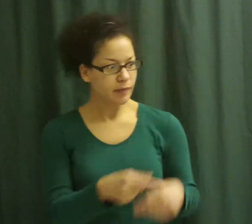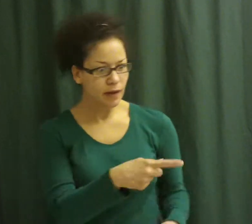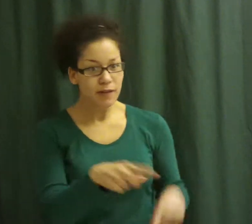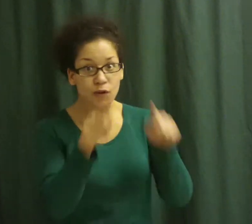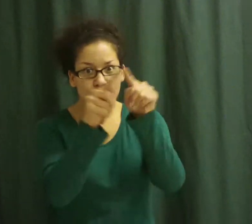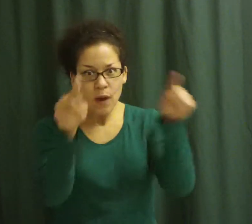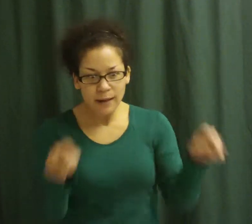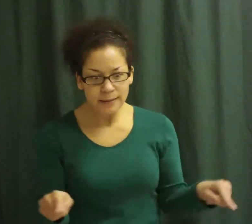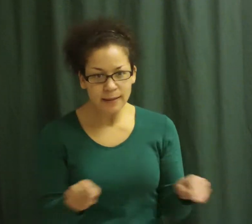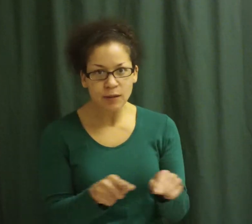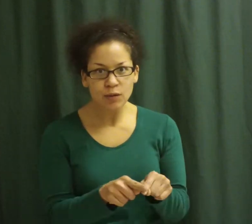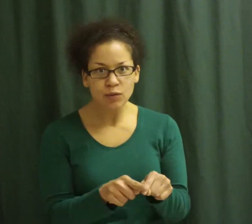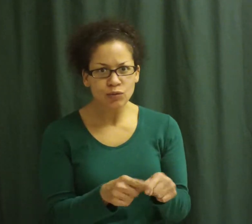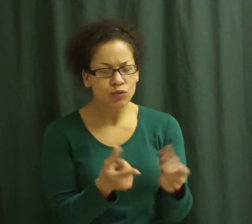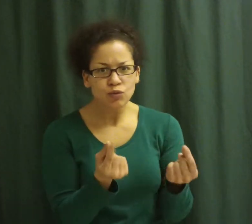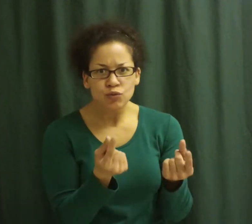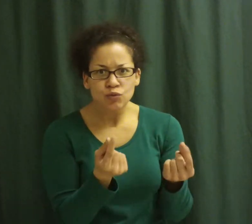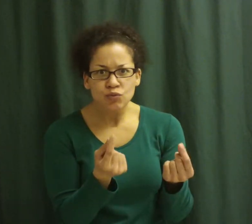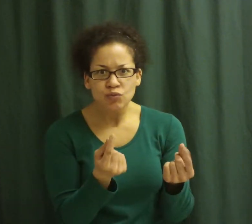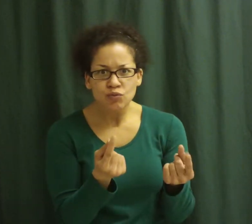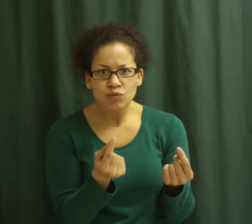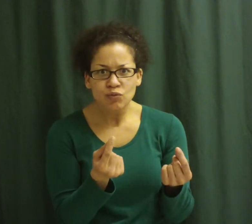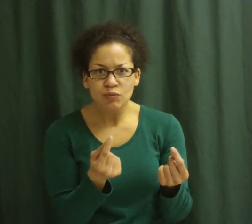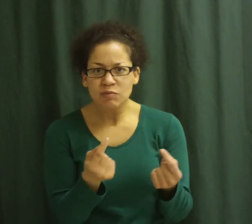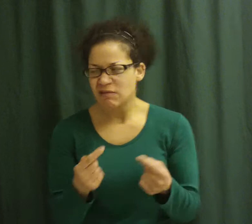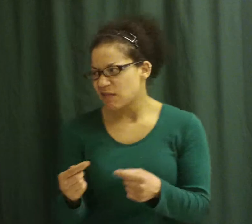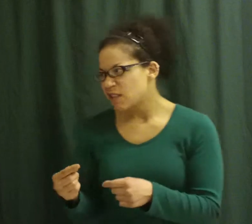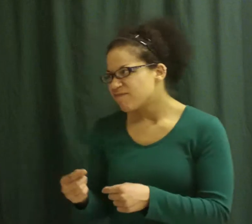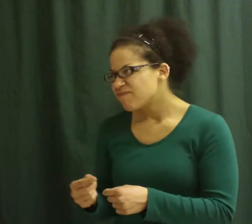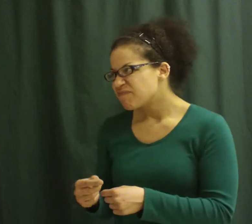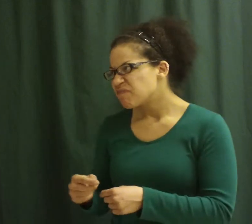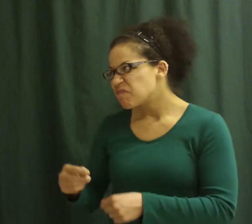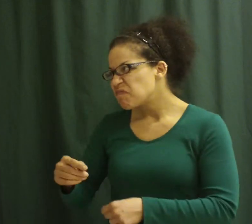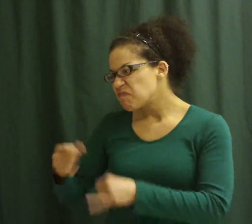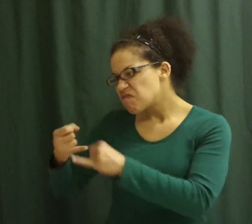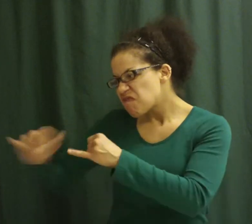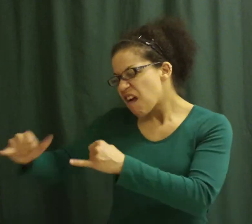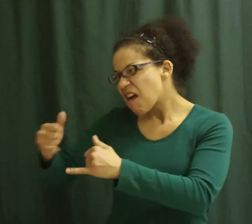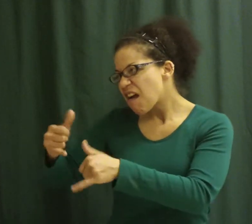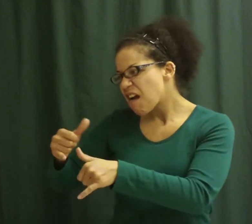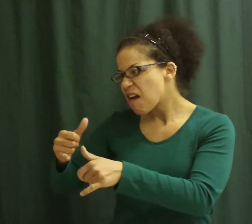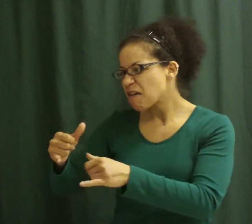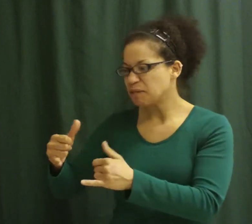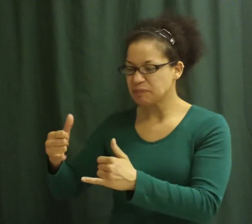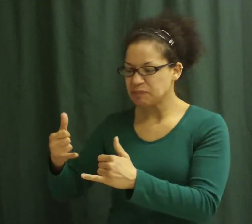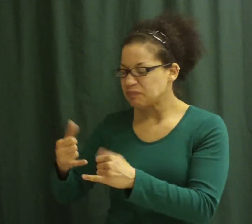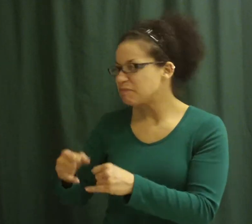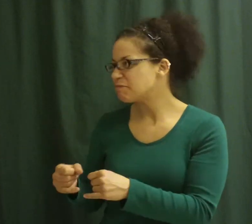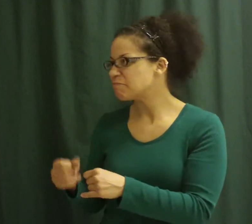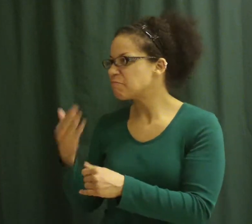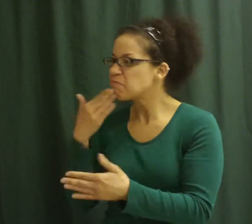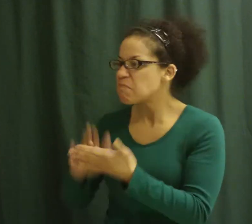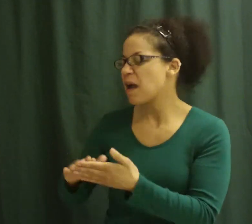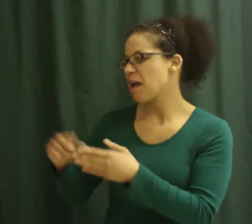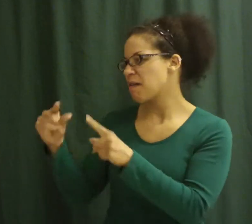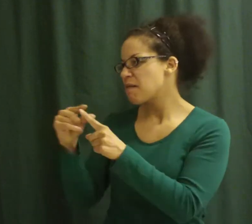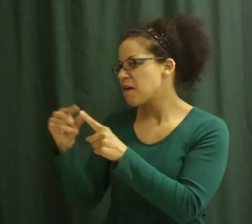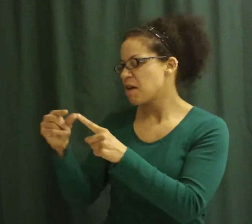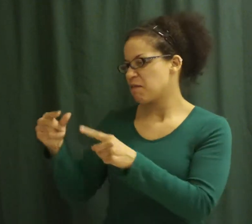bad names and threw rocks at them. The circles were frightened.